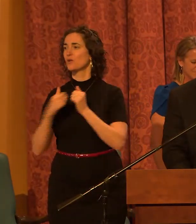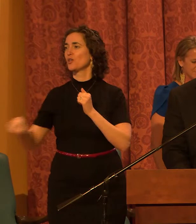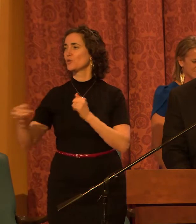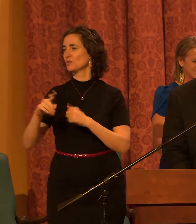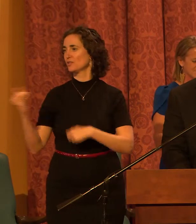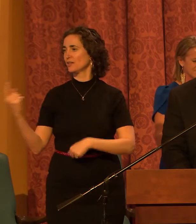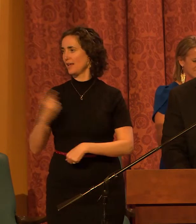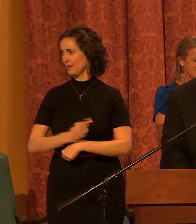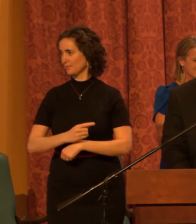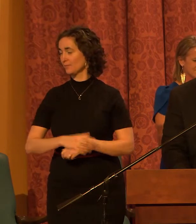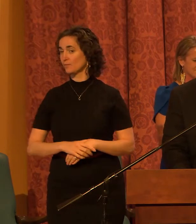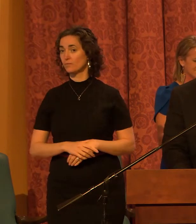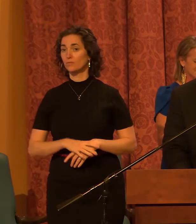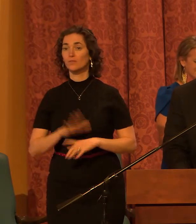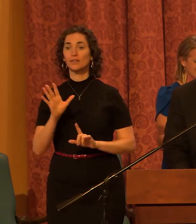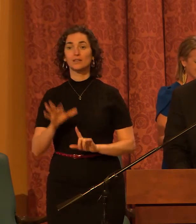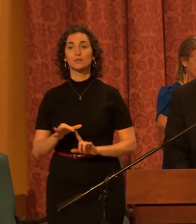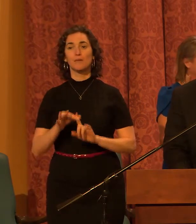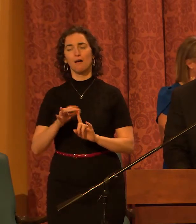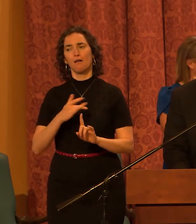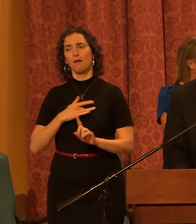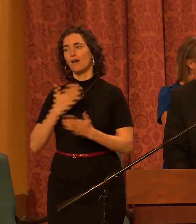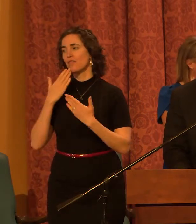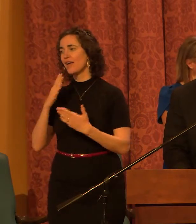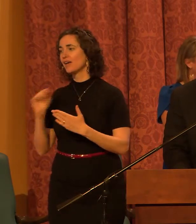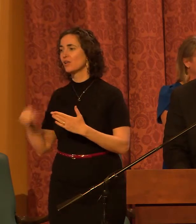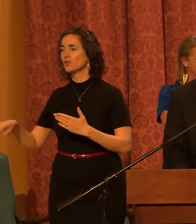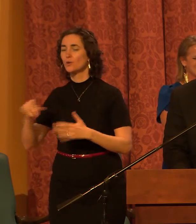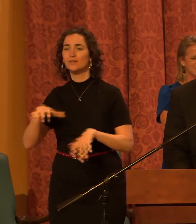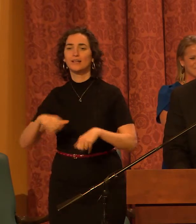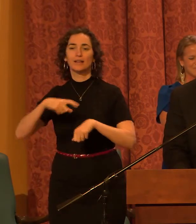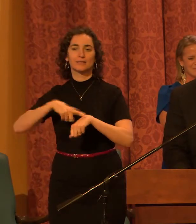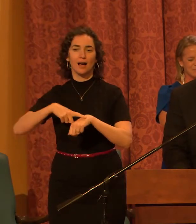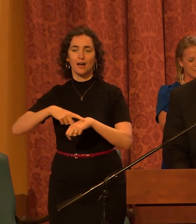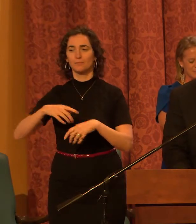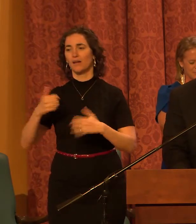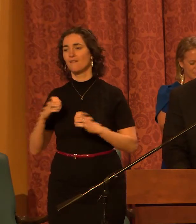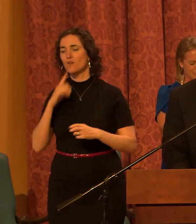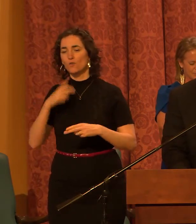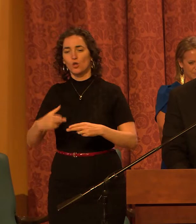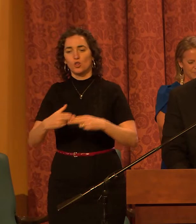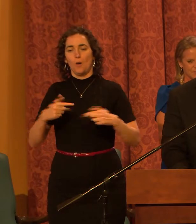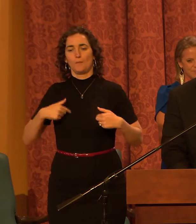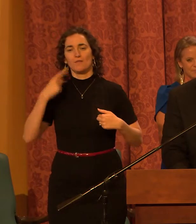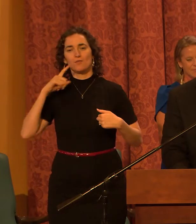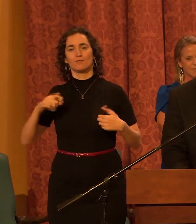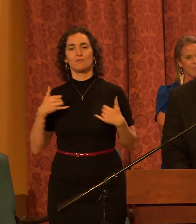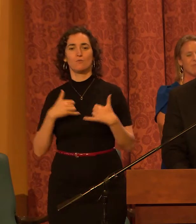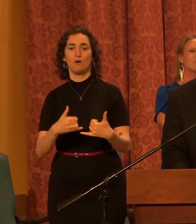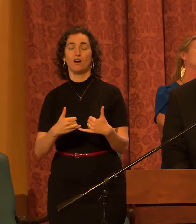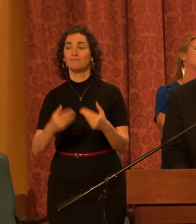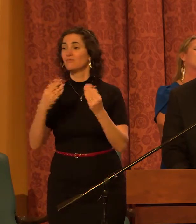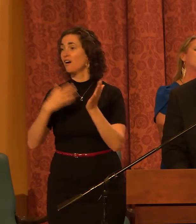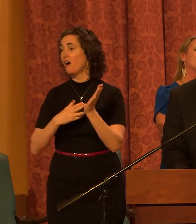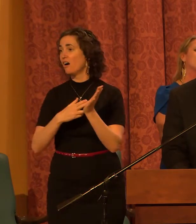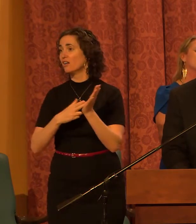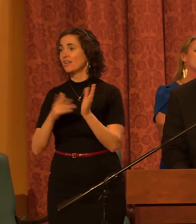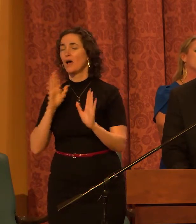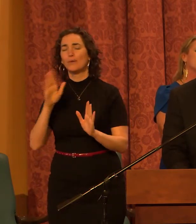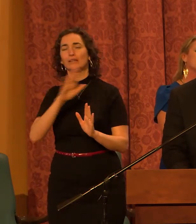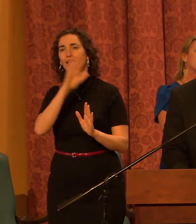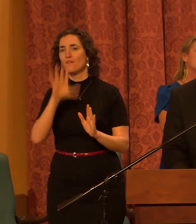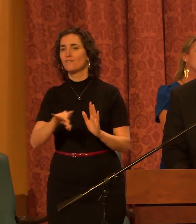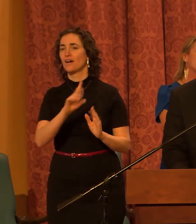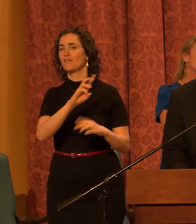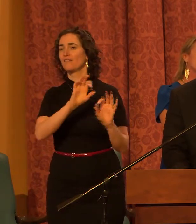today. Special and sincere thanks to all those who took the time and effort to nominate me for this award. I can honestly say I will never find another